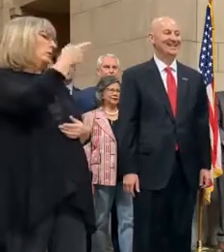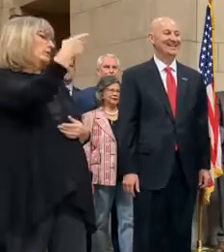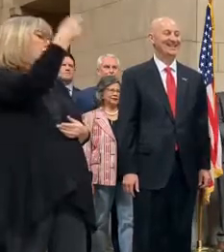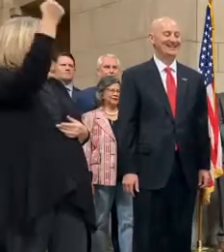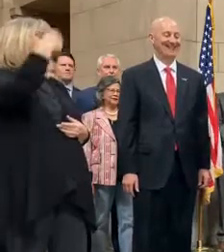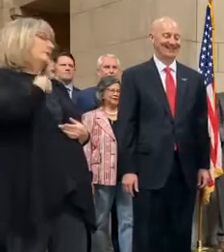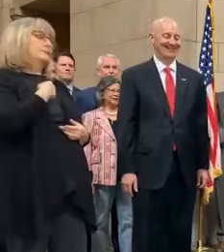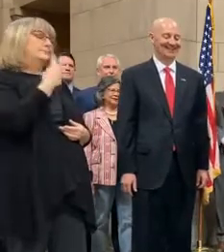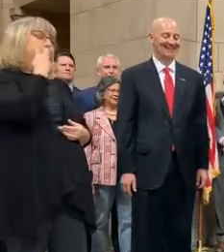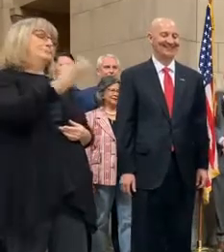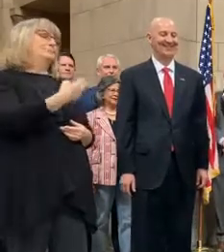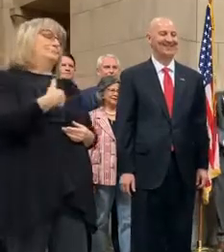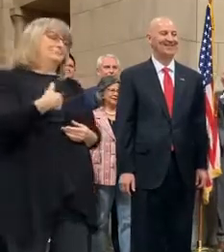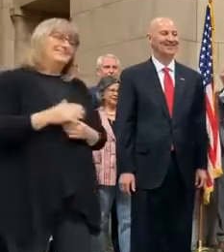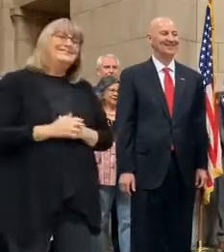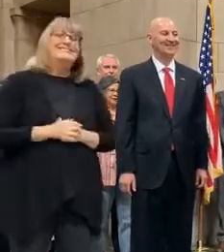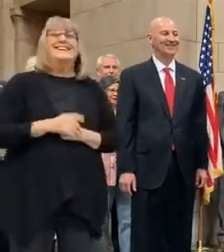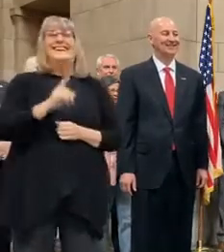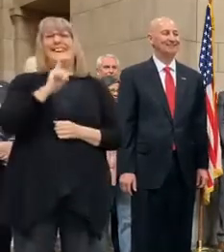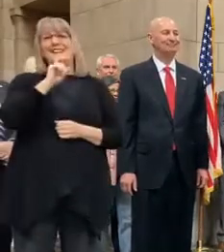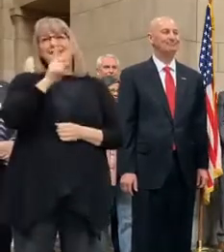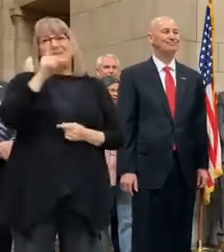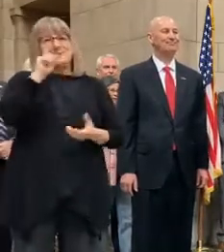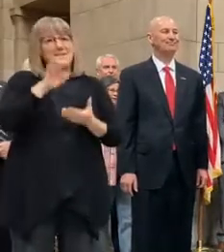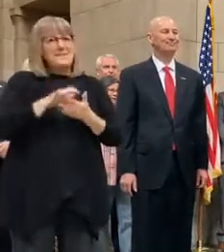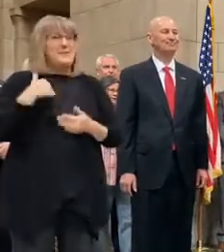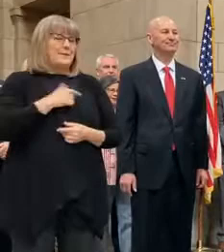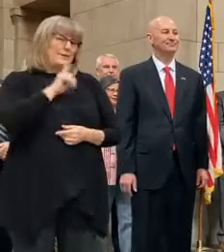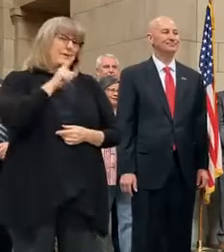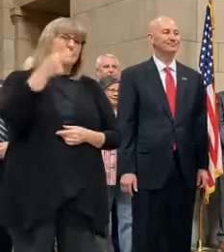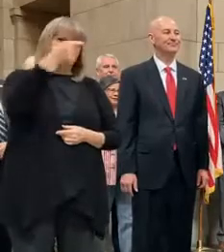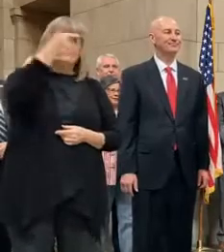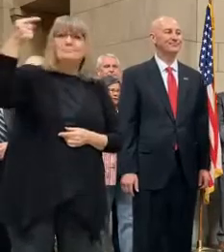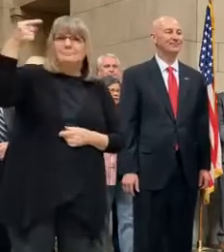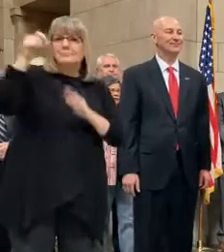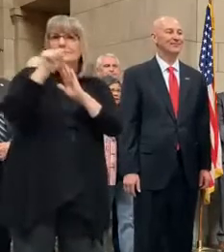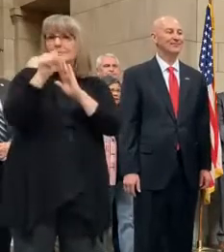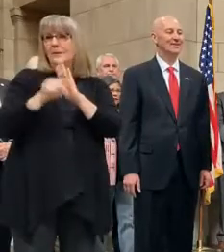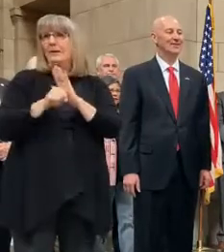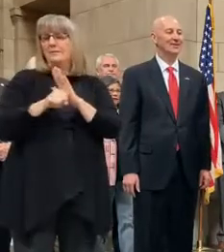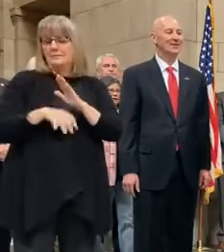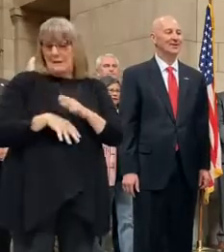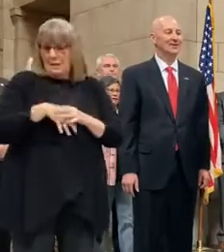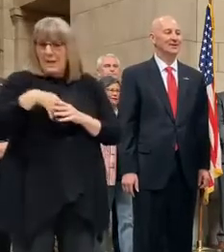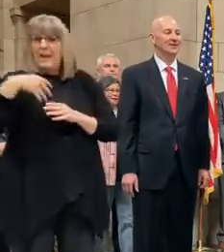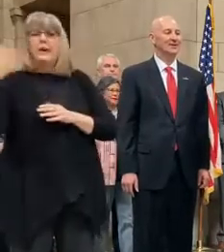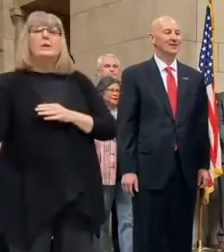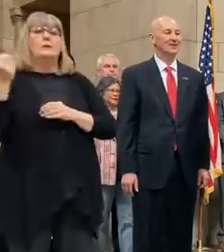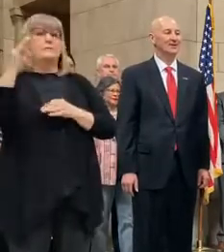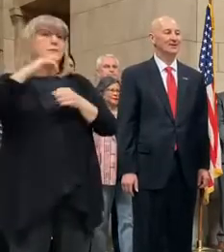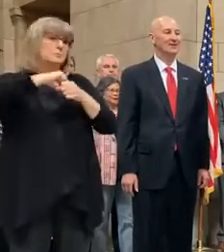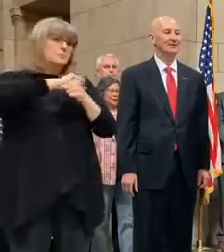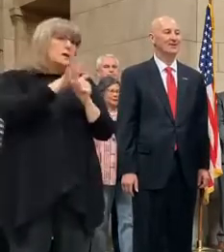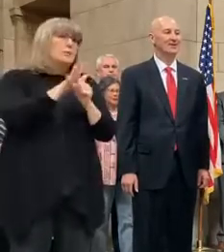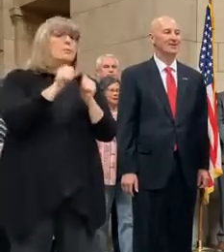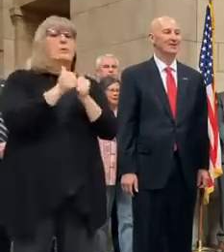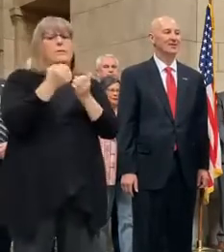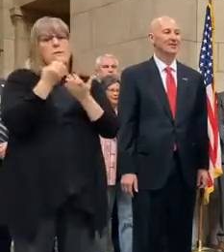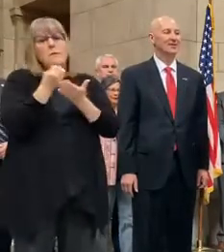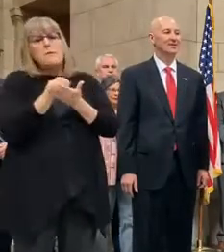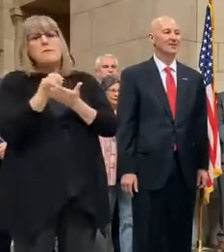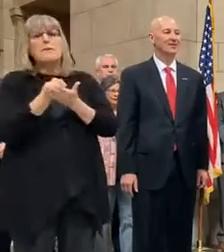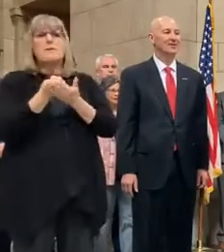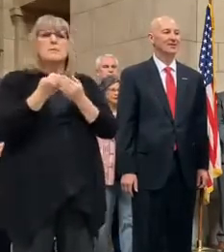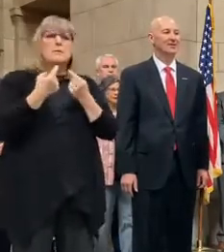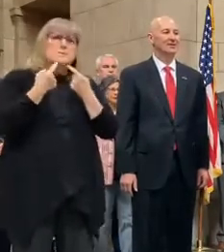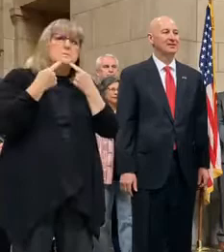at all. I truly believe we are the #1 state coming out of the pandemic in terms of economic resiliency, and